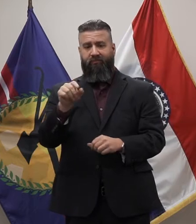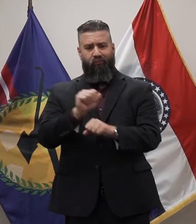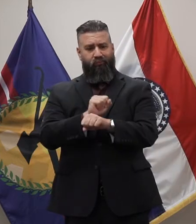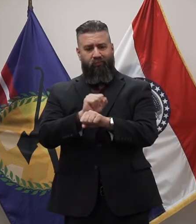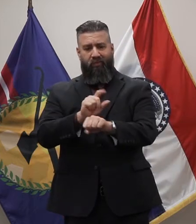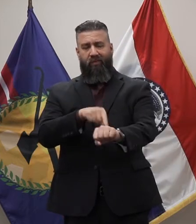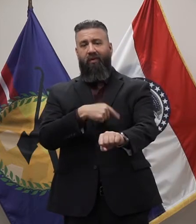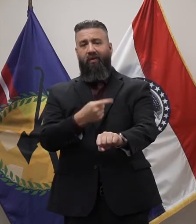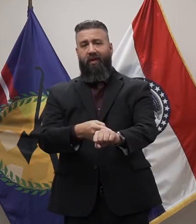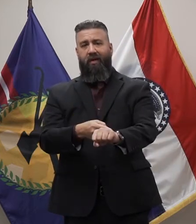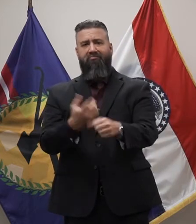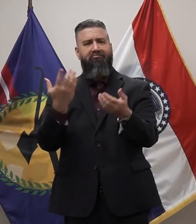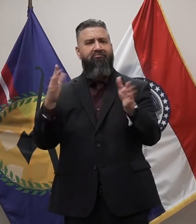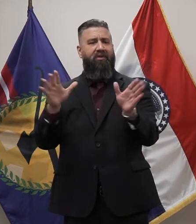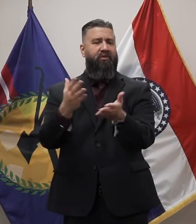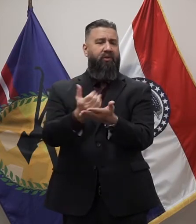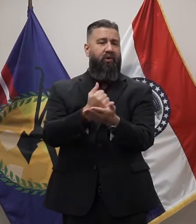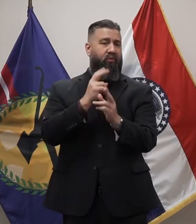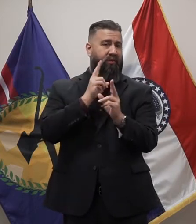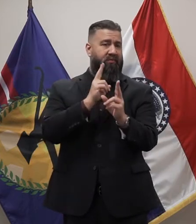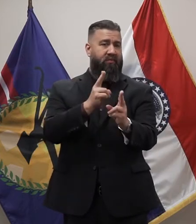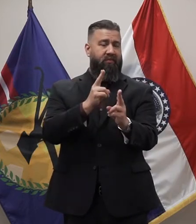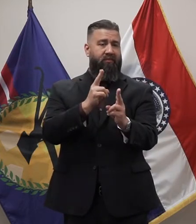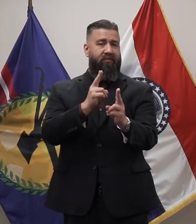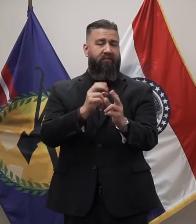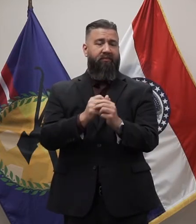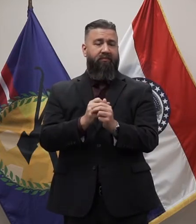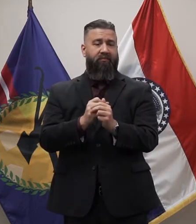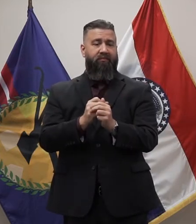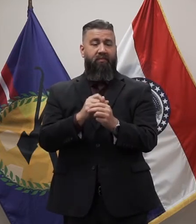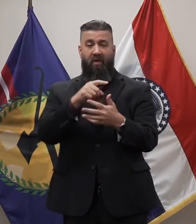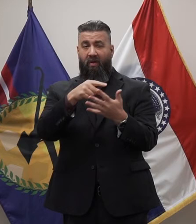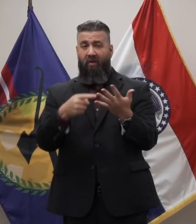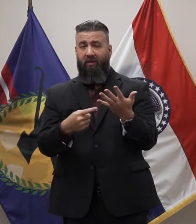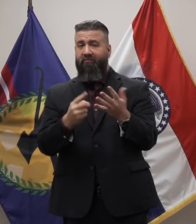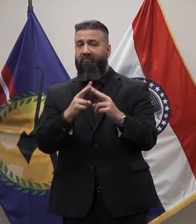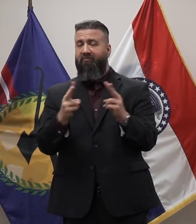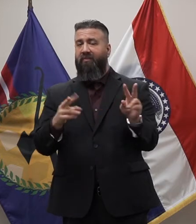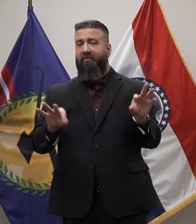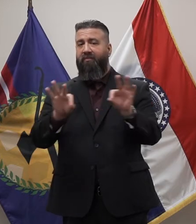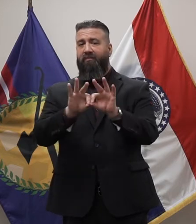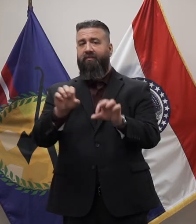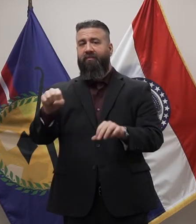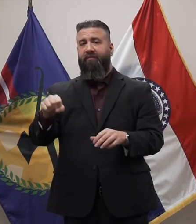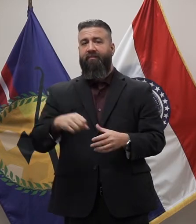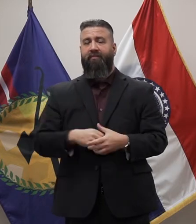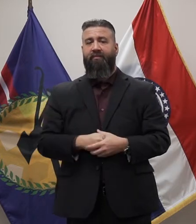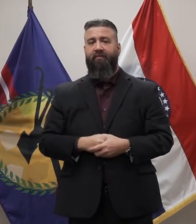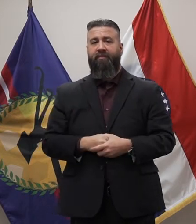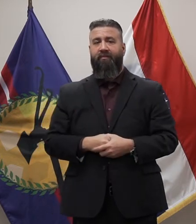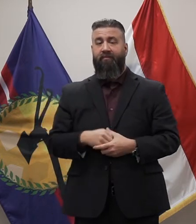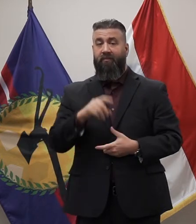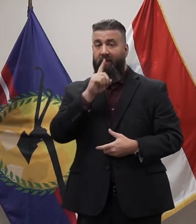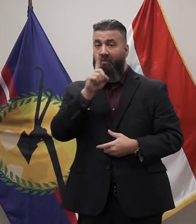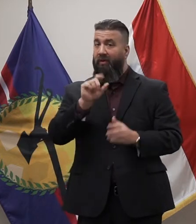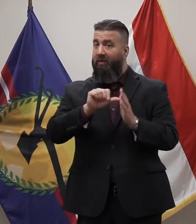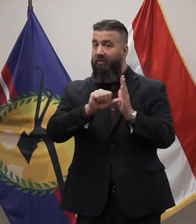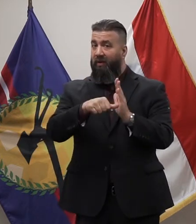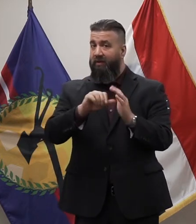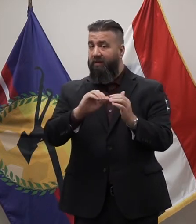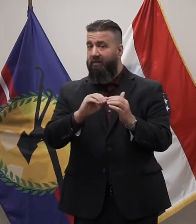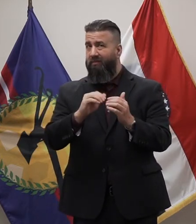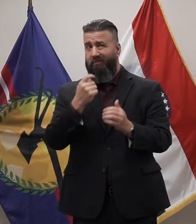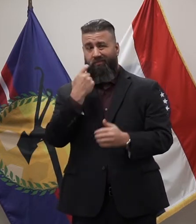He's earned the respect of people in the department and people in the community, and all those things are very important. I'm really impressed